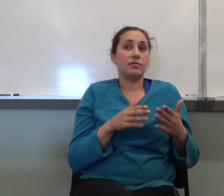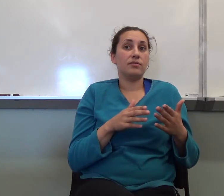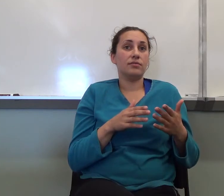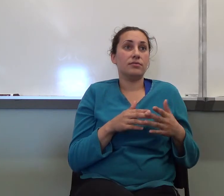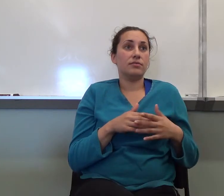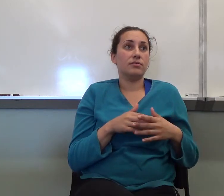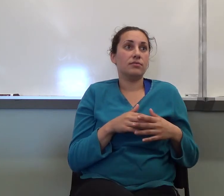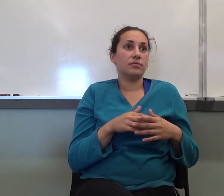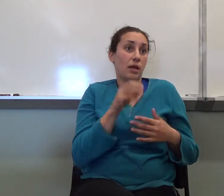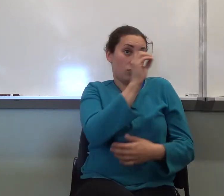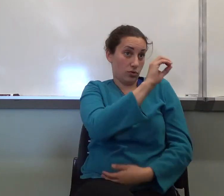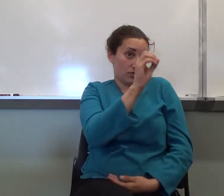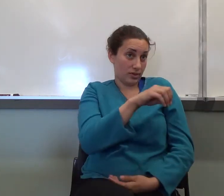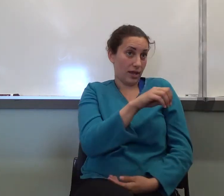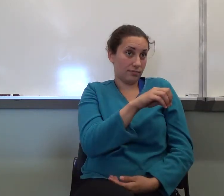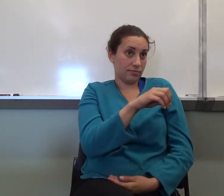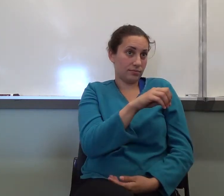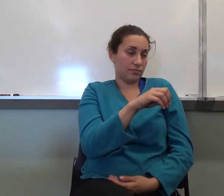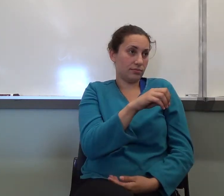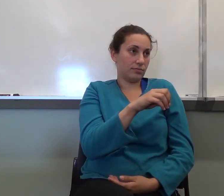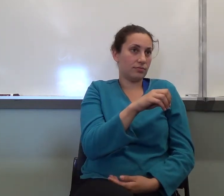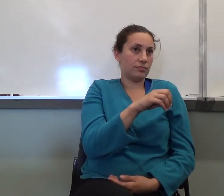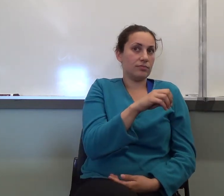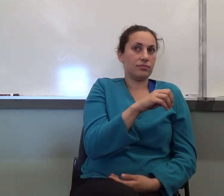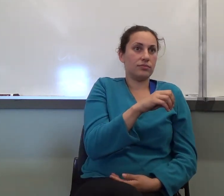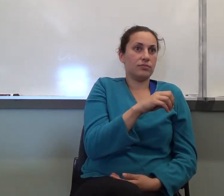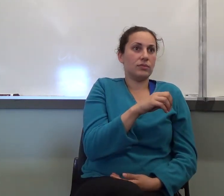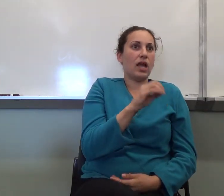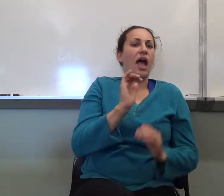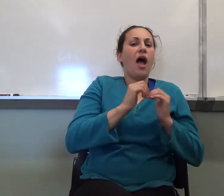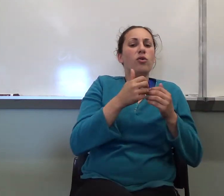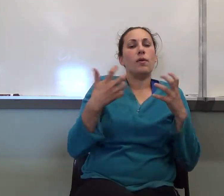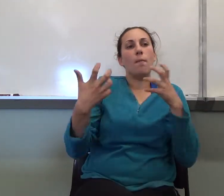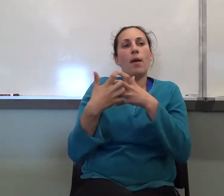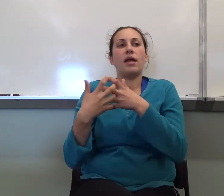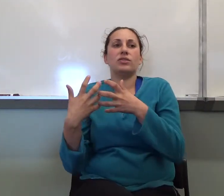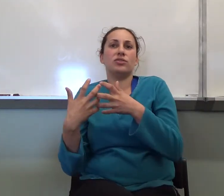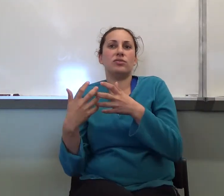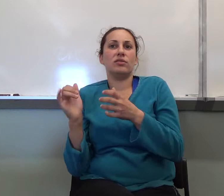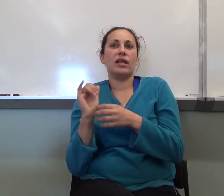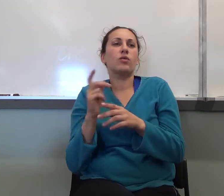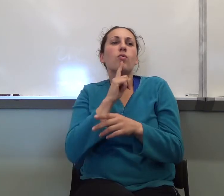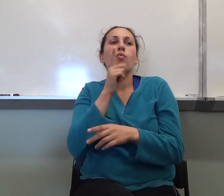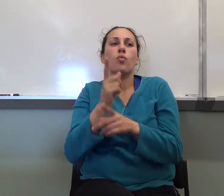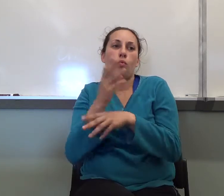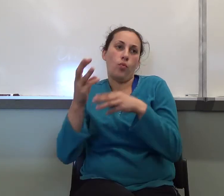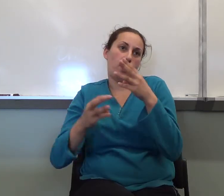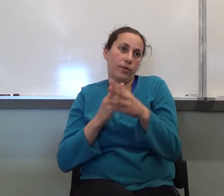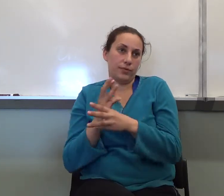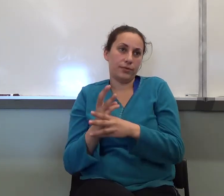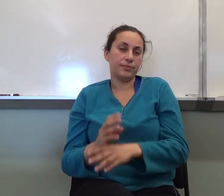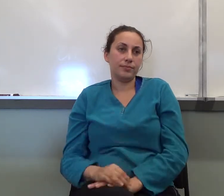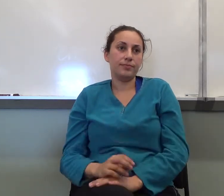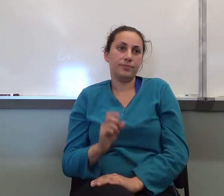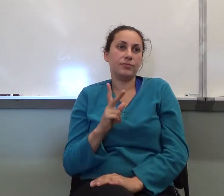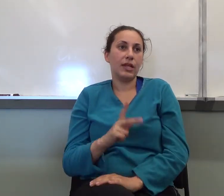that percents are related to the real world. They go through this thing called the percent proportion. Let's look at a few